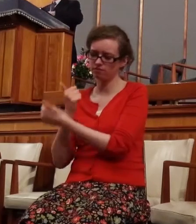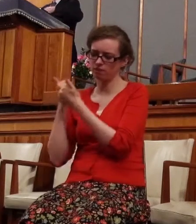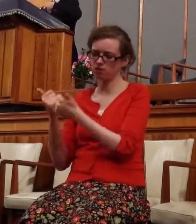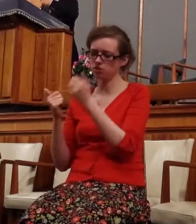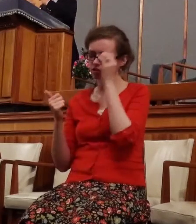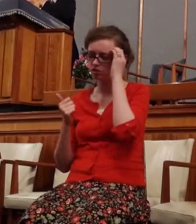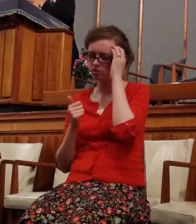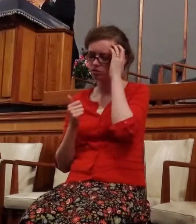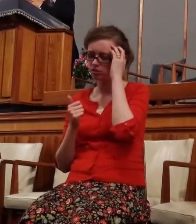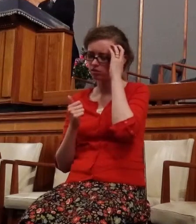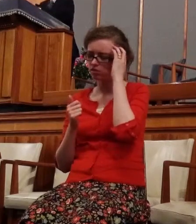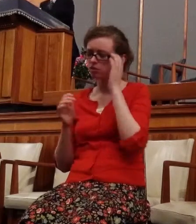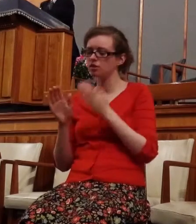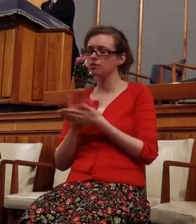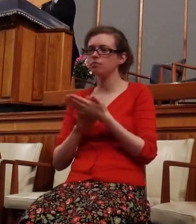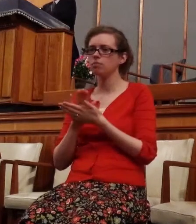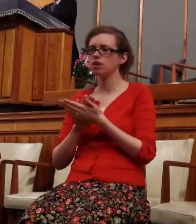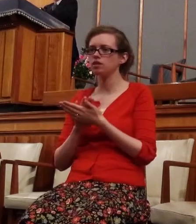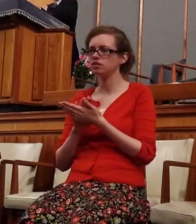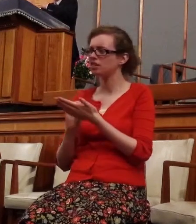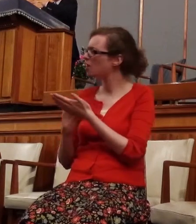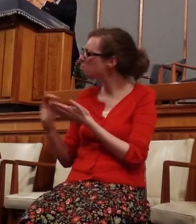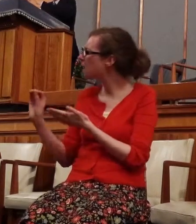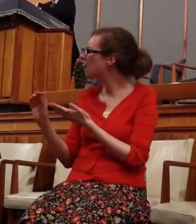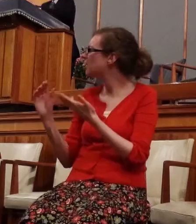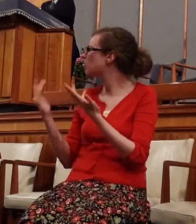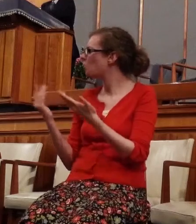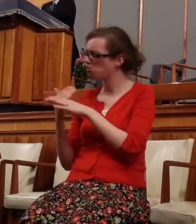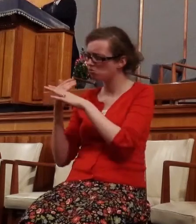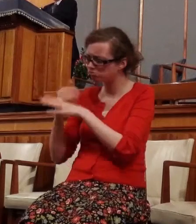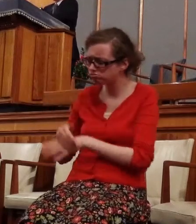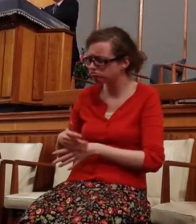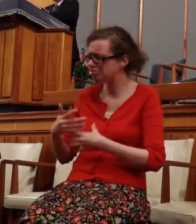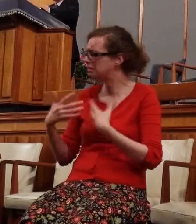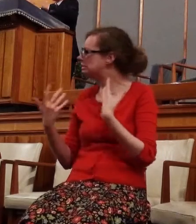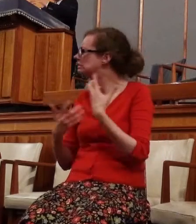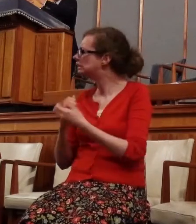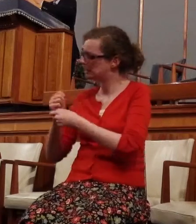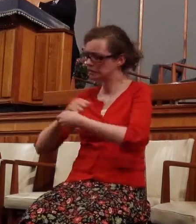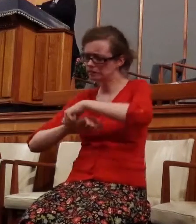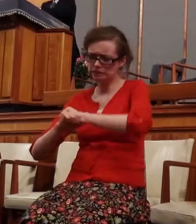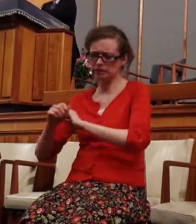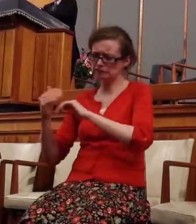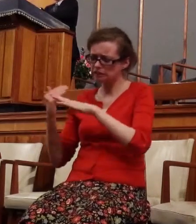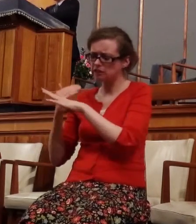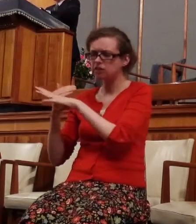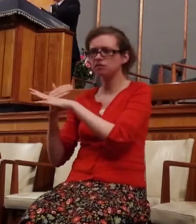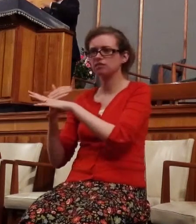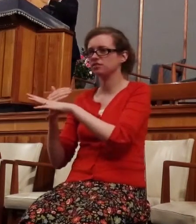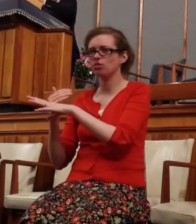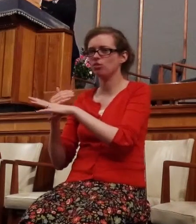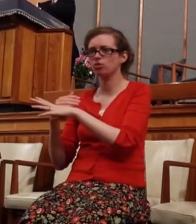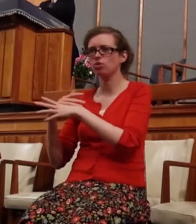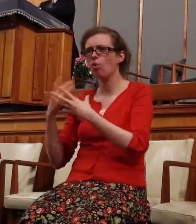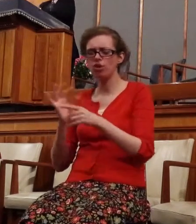It doesn't require to pay. It doesn't require your contribution. It doesn't even require your pilgrimage. It